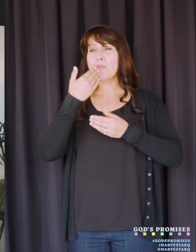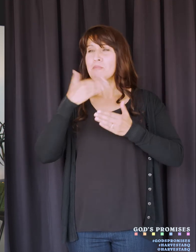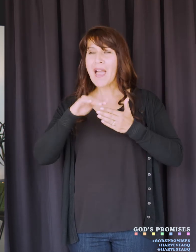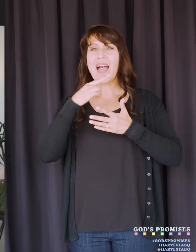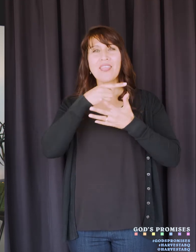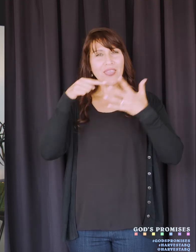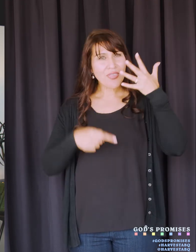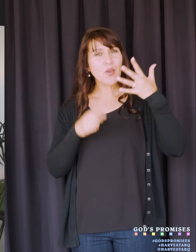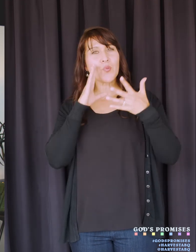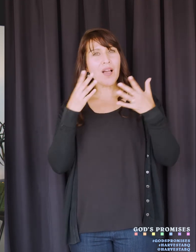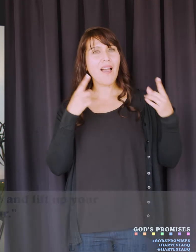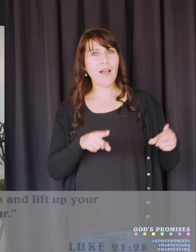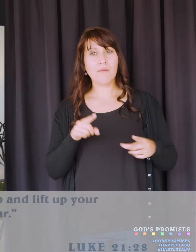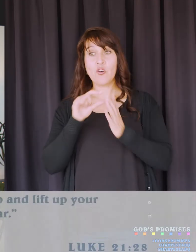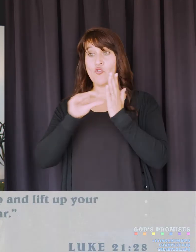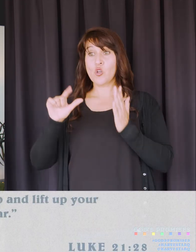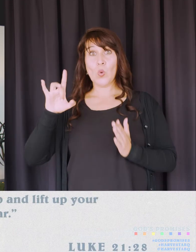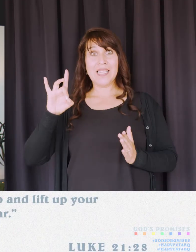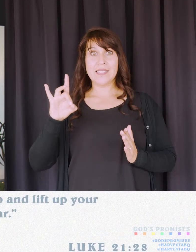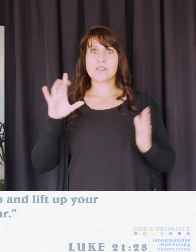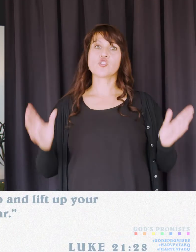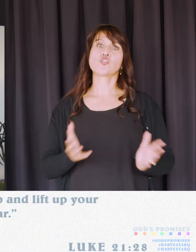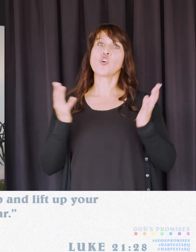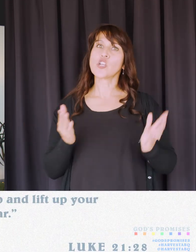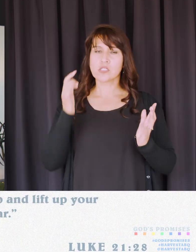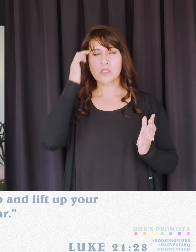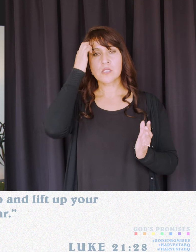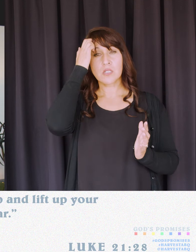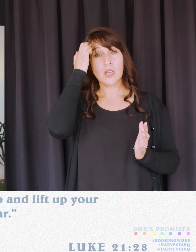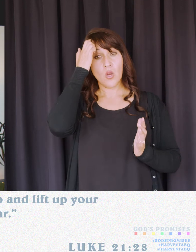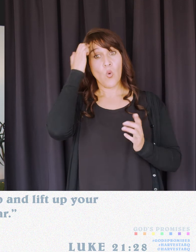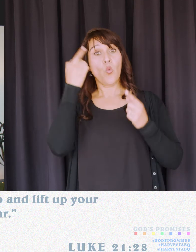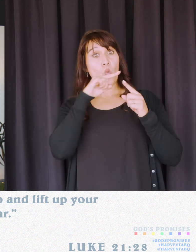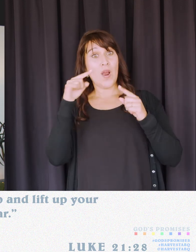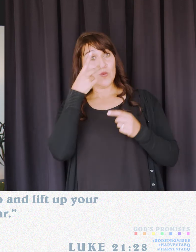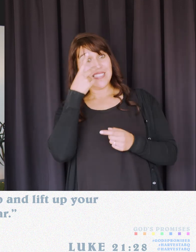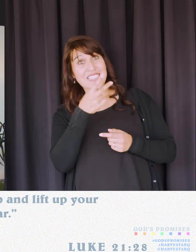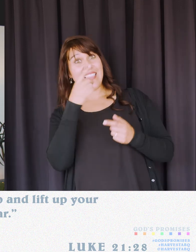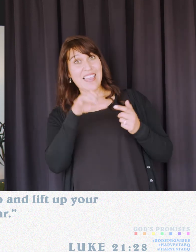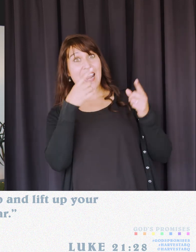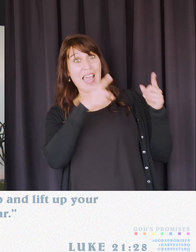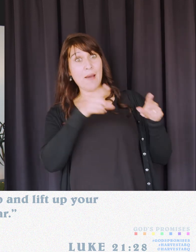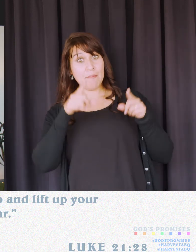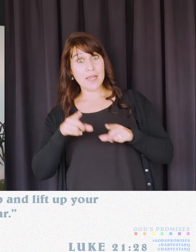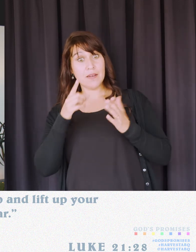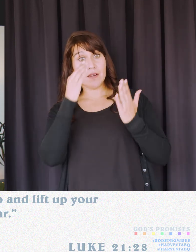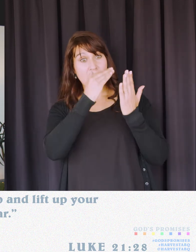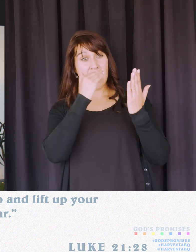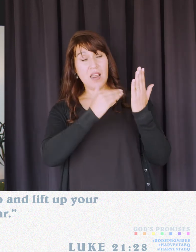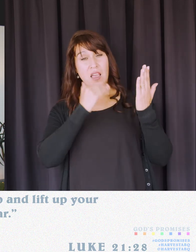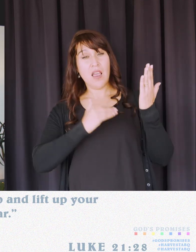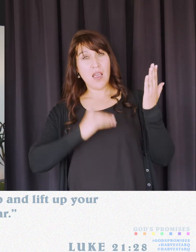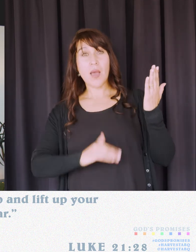going to happen. Verse 28, oh my goodness, so encouraging. He says, when these things begin to take place, pointing back at all the